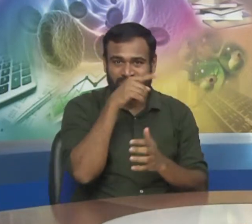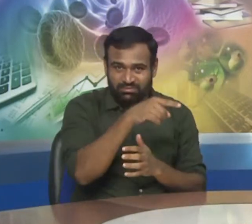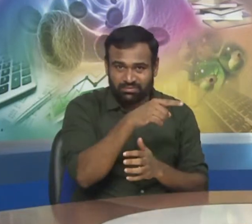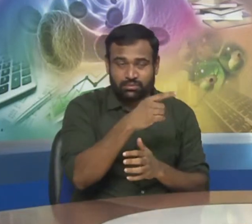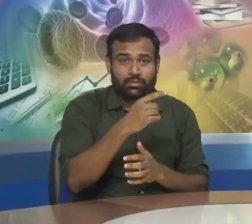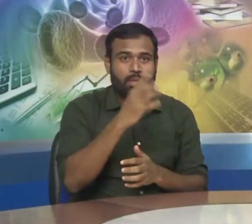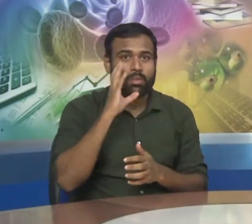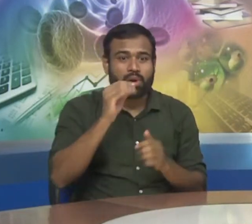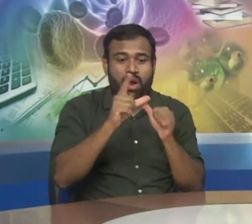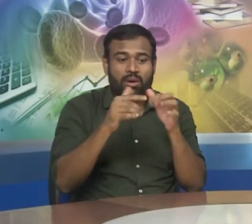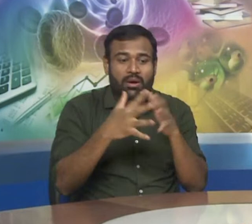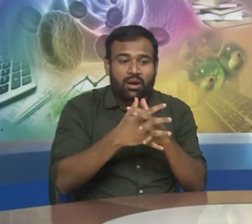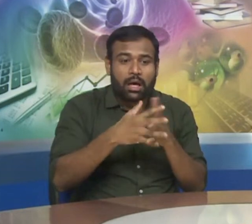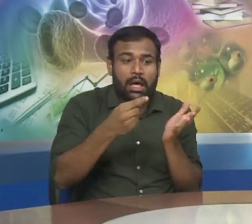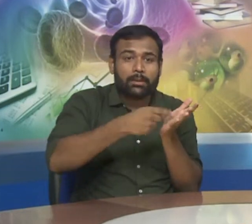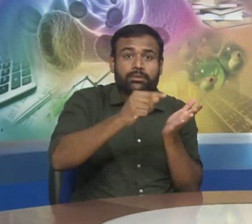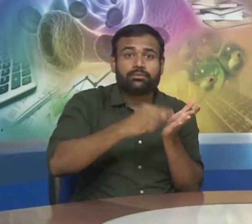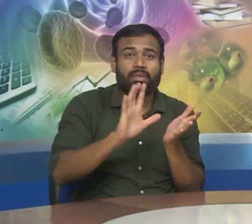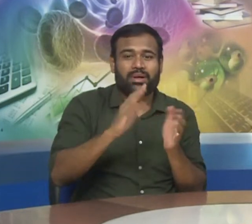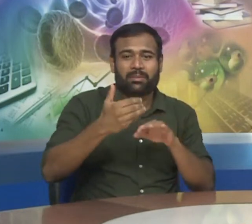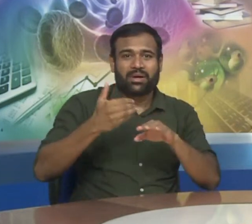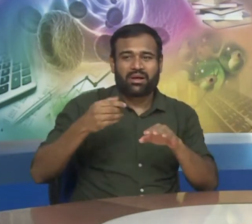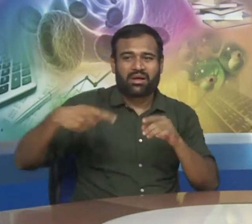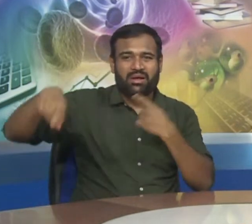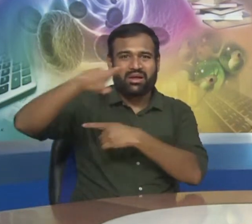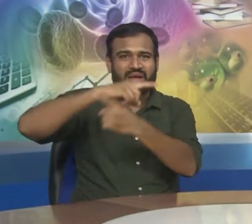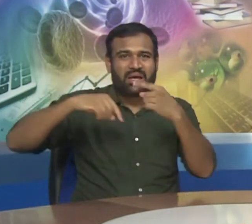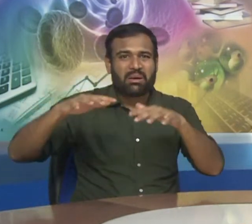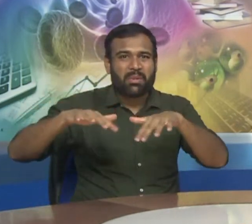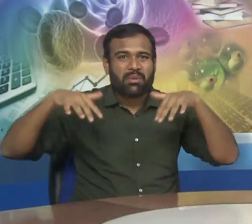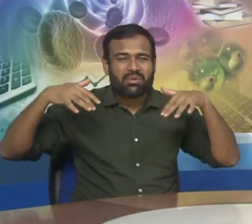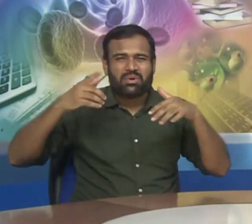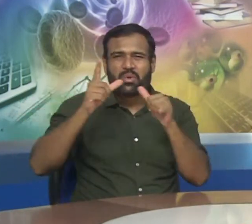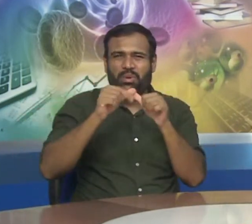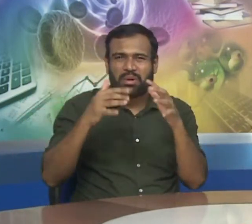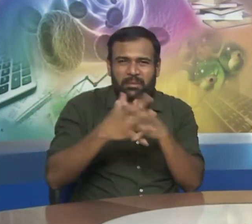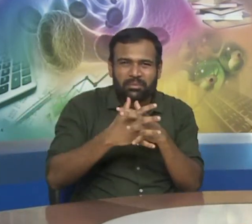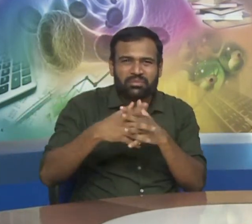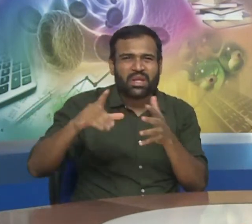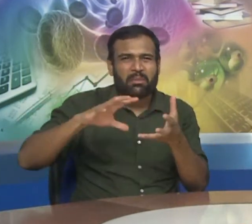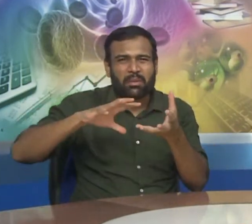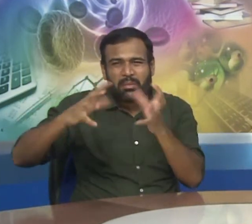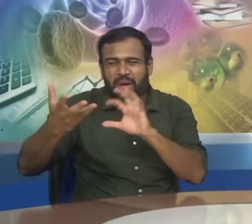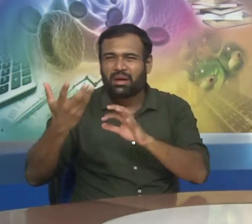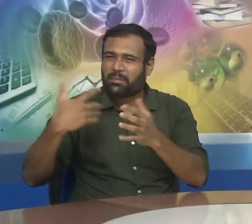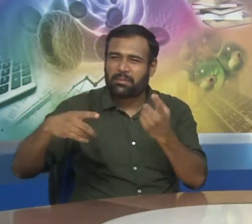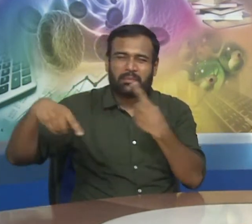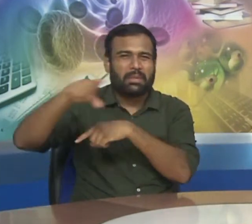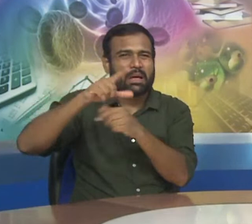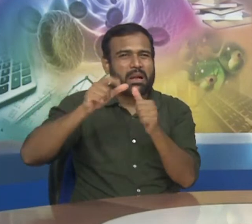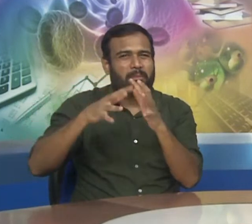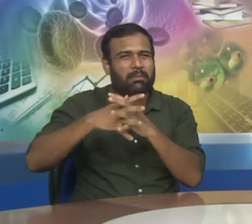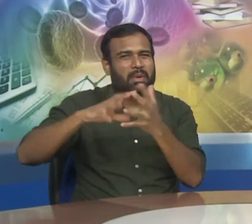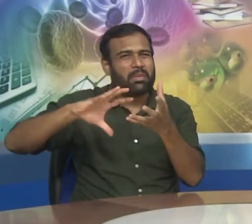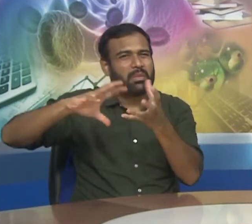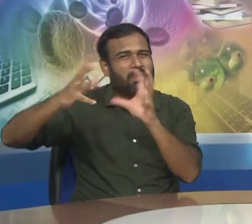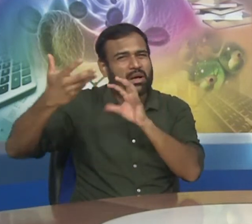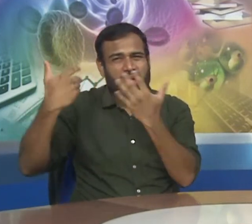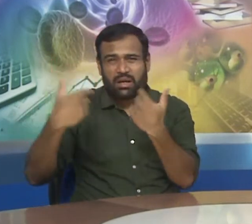The Supreme Court has a right to declare a law passed by the legislature null and void